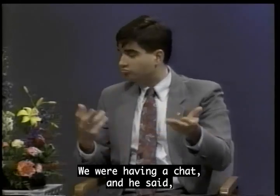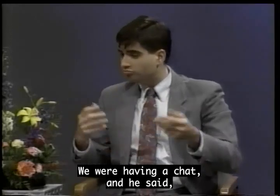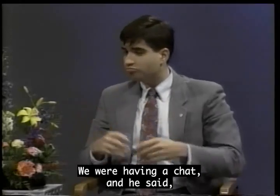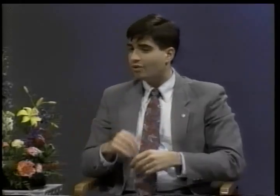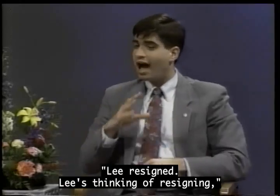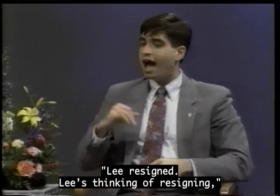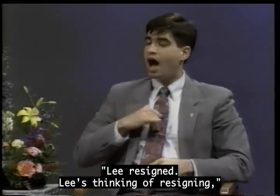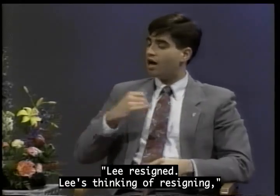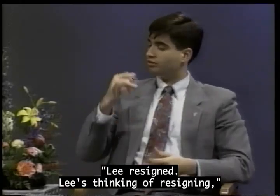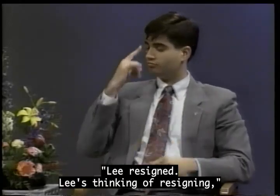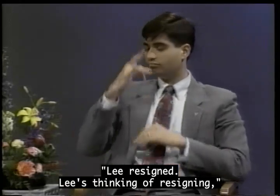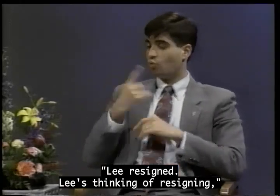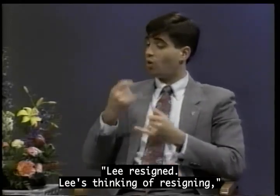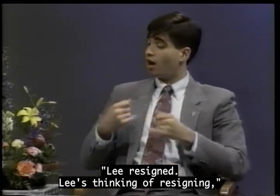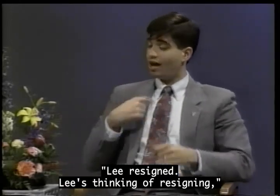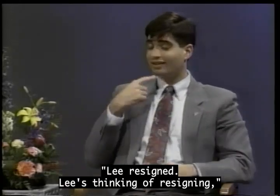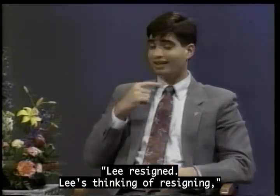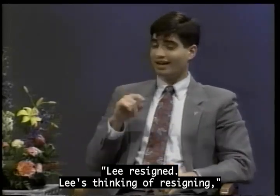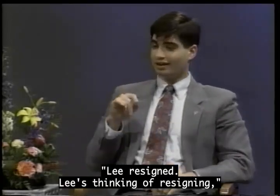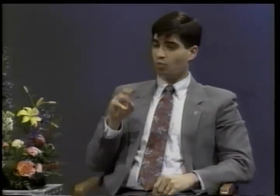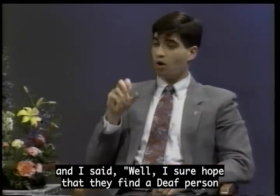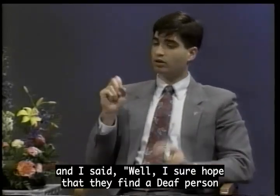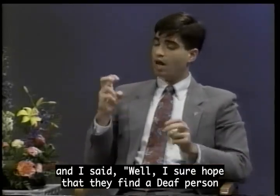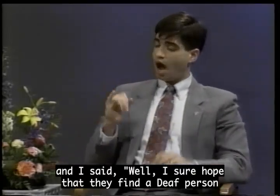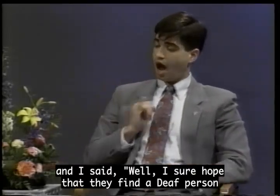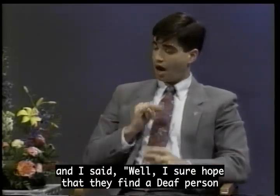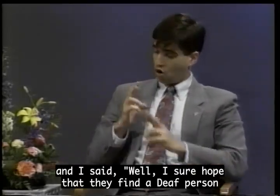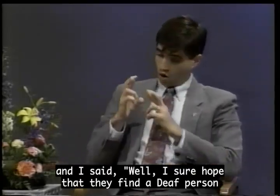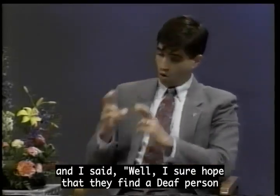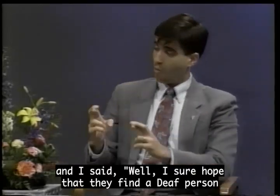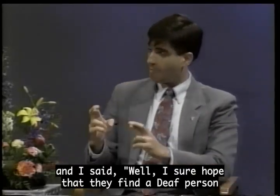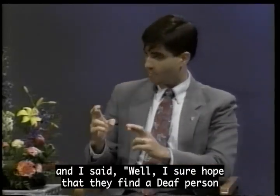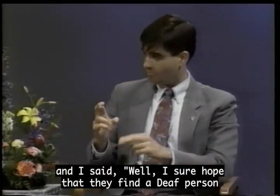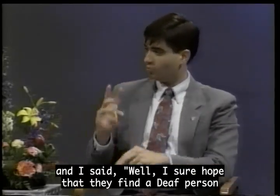Lee resigned. Lee's thinking of resigning. And I said, well, I